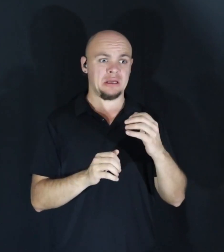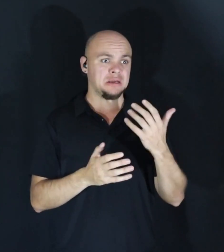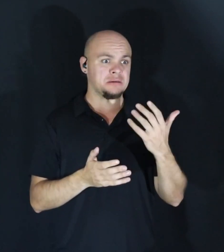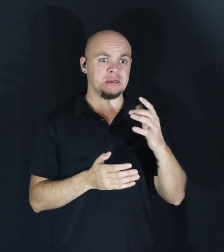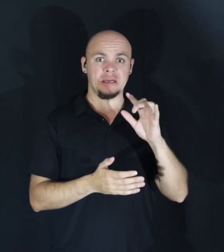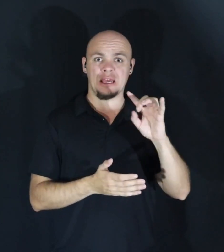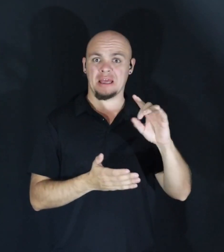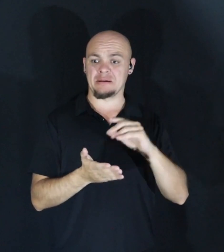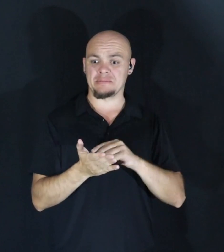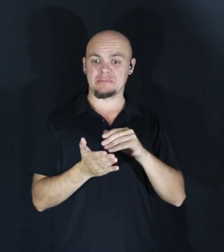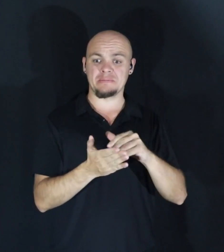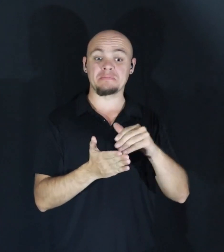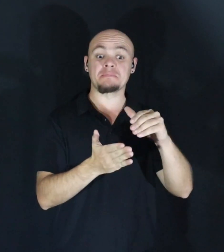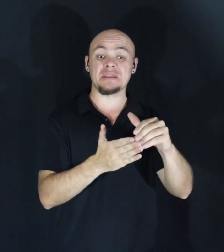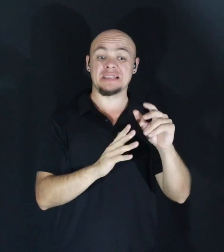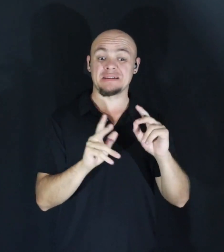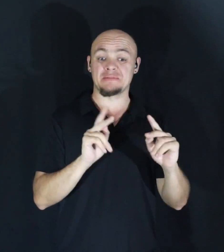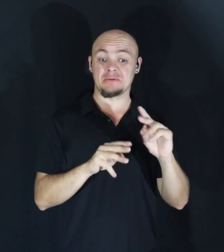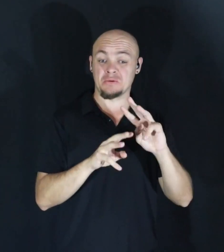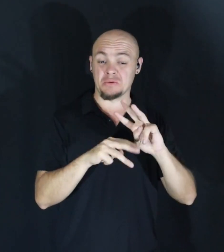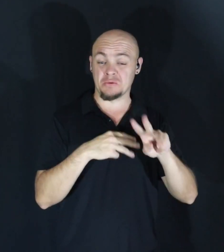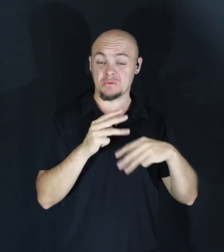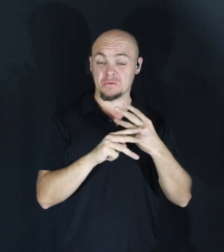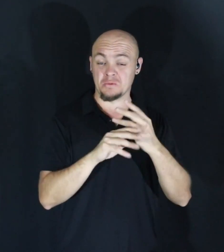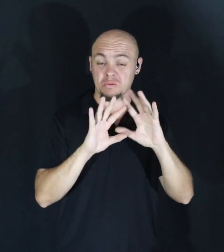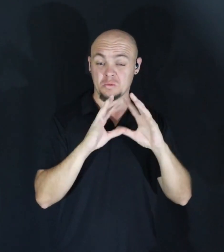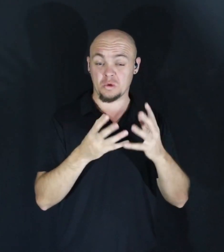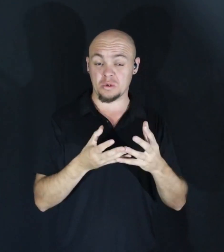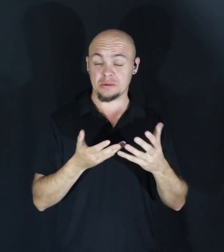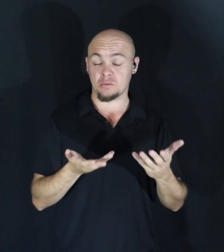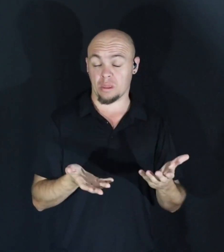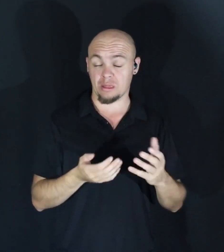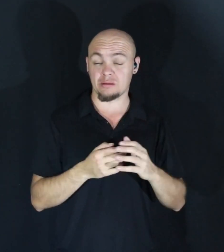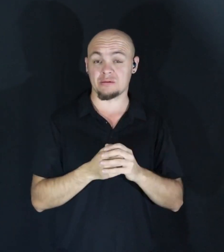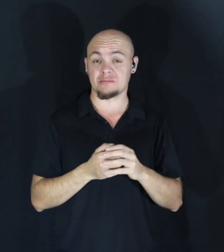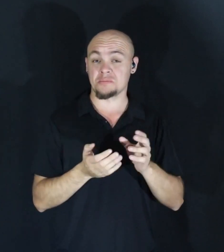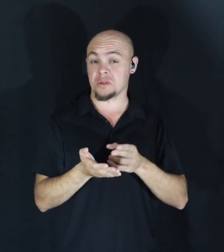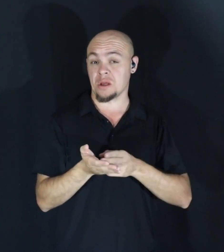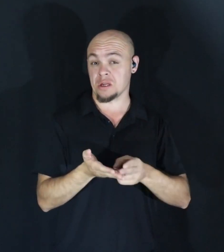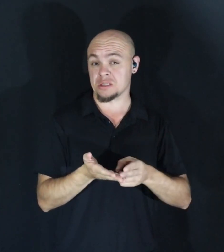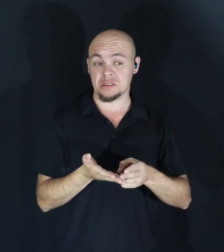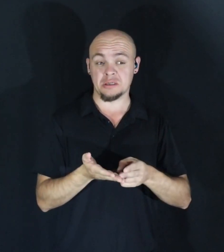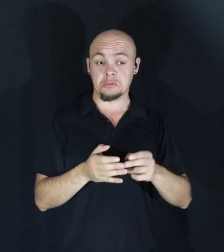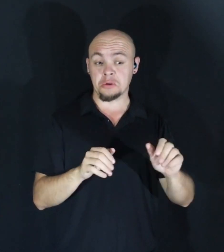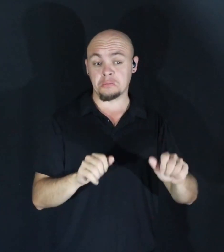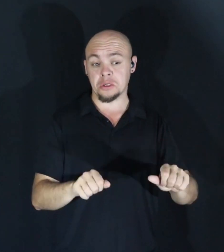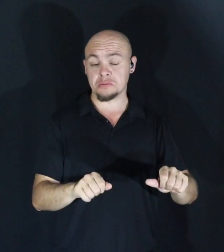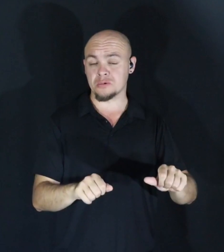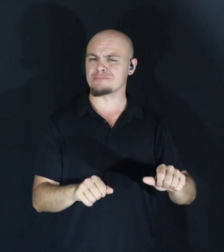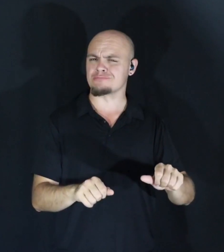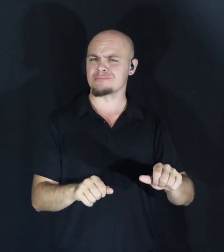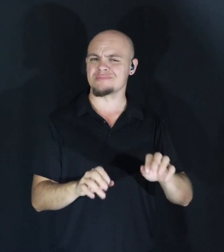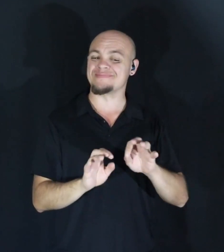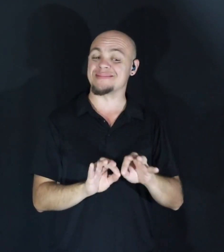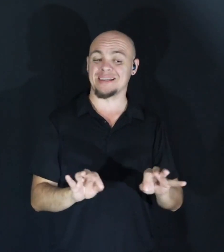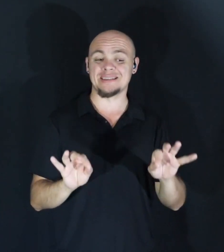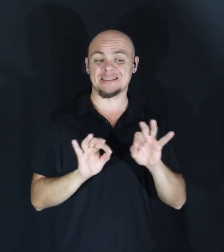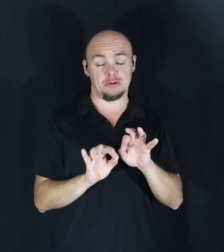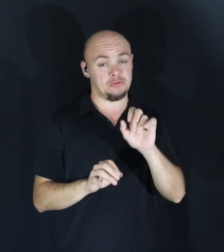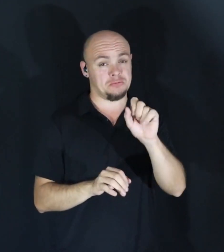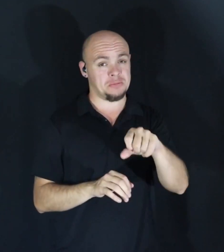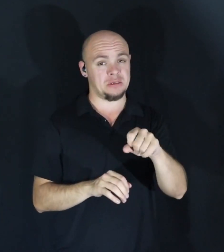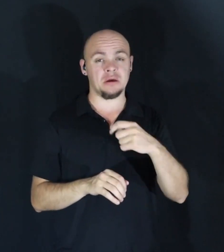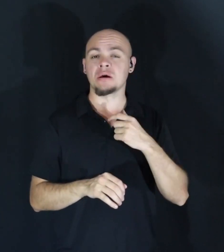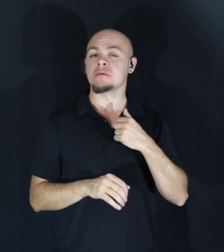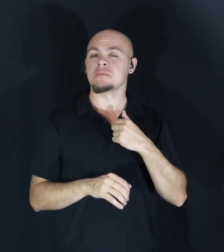billion people in the world? Honestly, I'd argue that it's not only possible, but essential. I'd argue